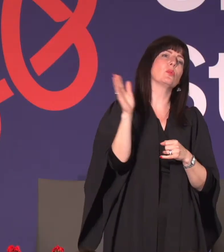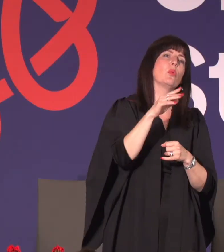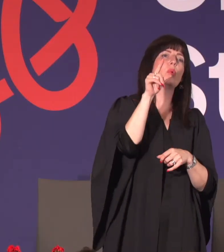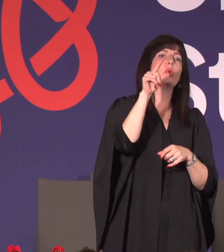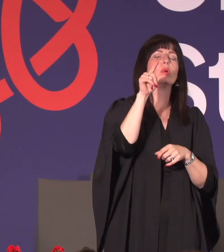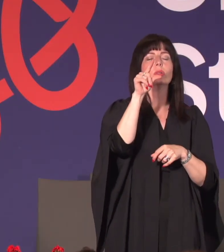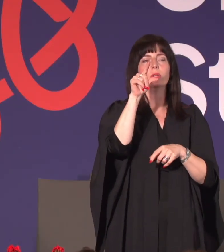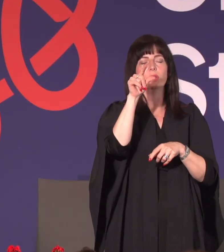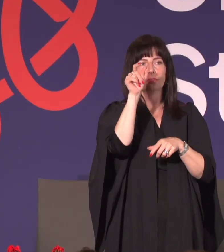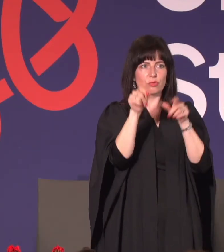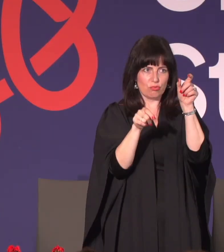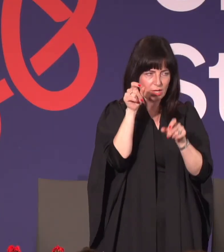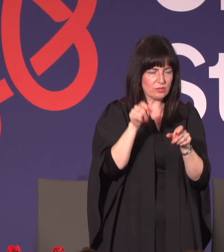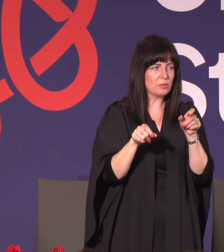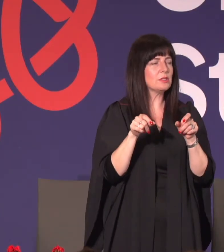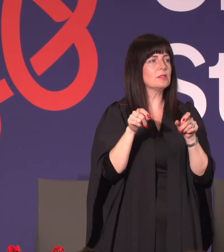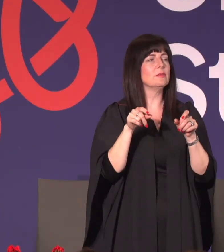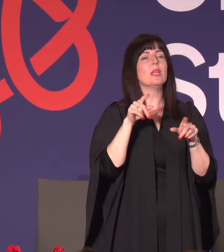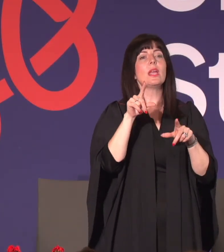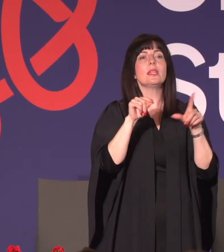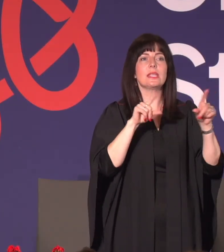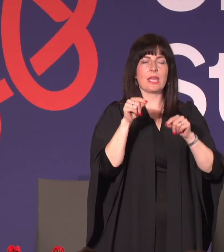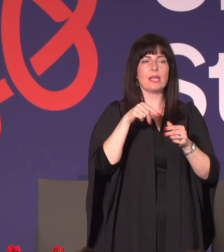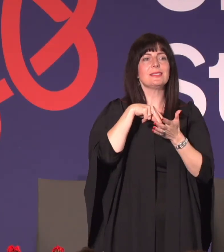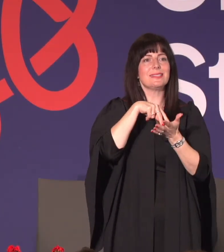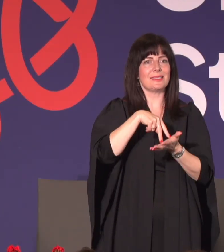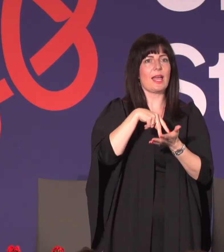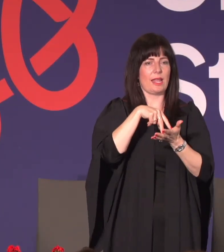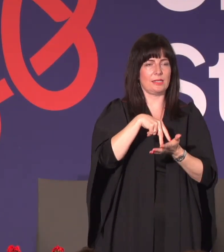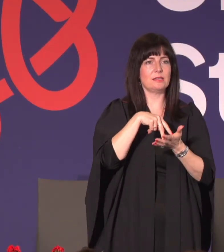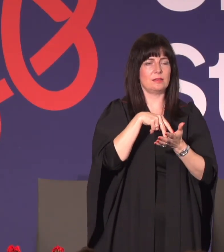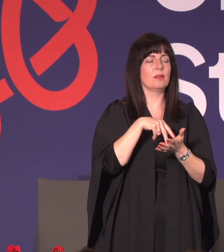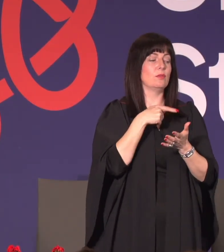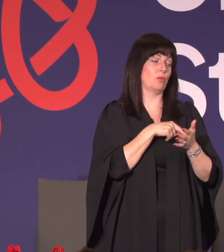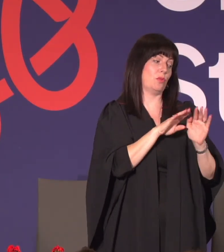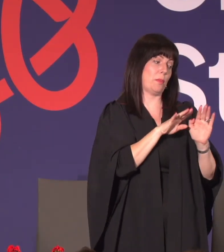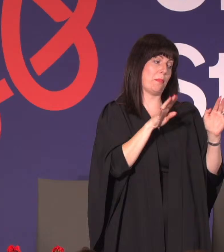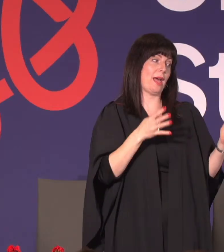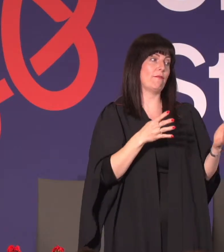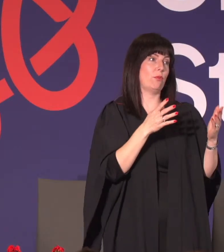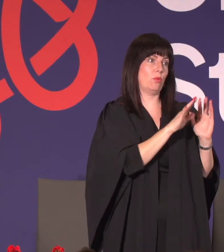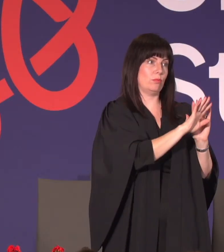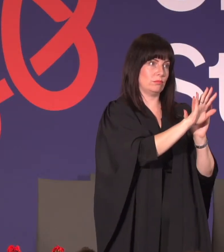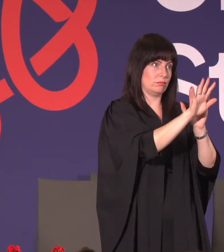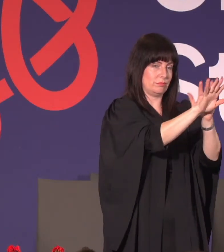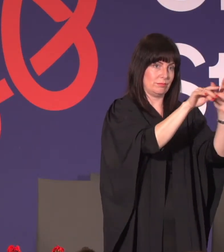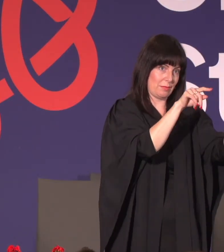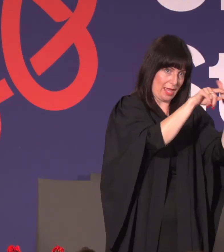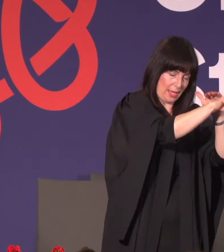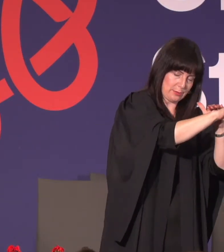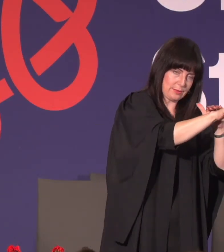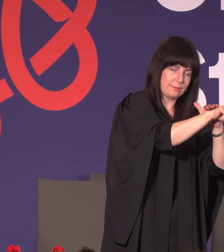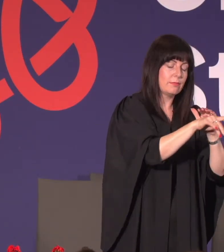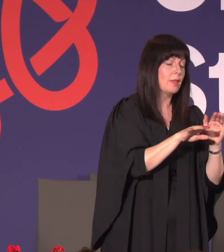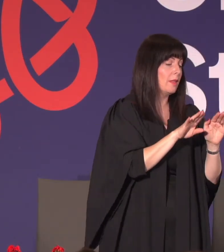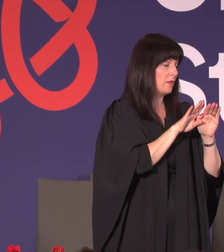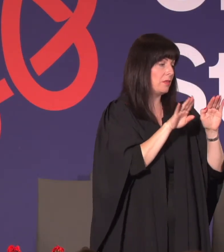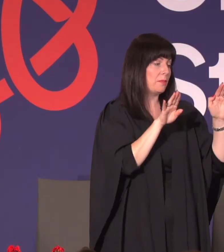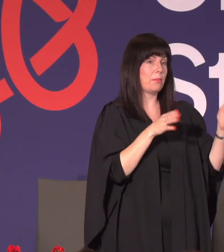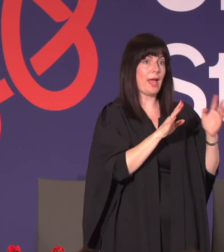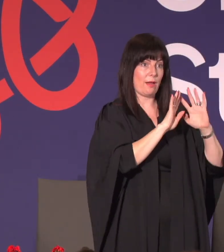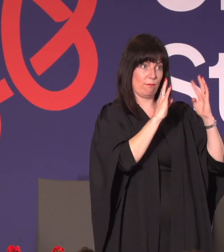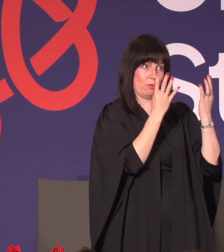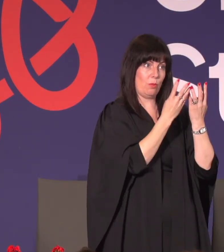guests stand as the platform party leave the ceremony hall. Once the platform party have left,